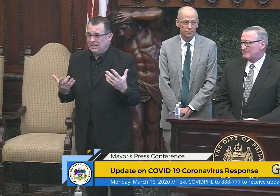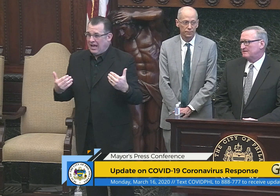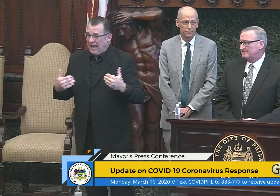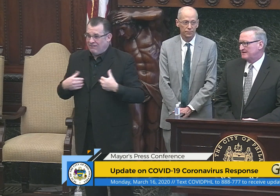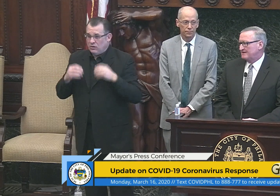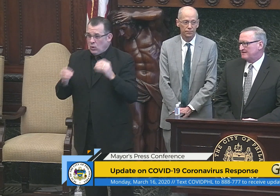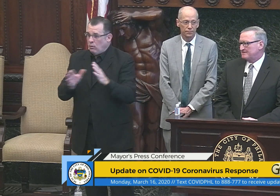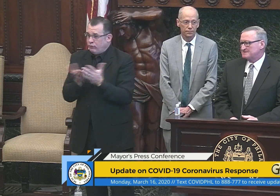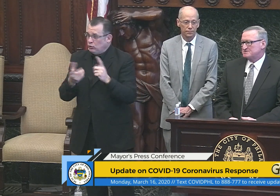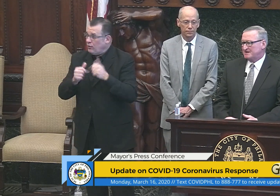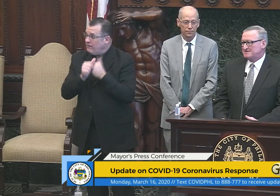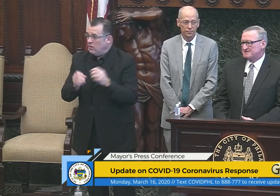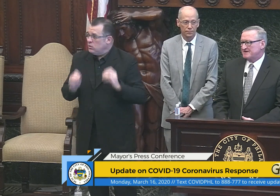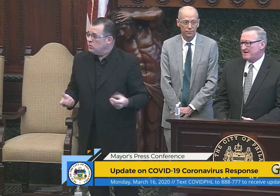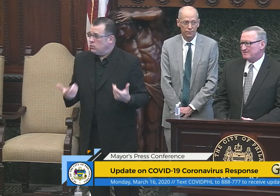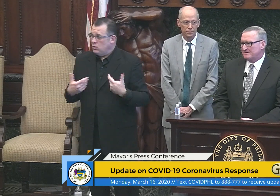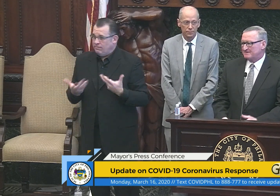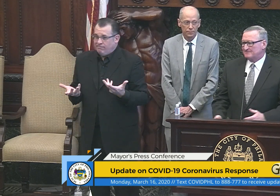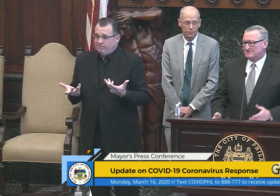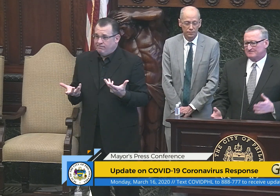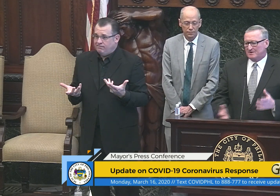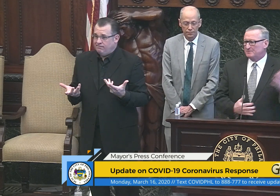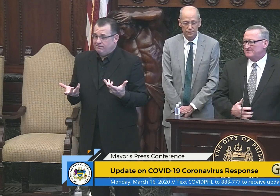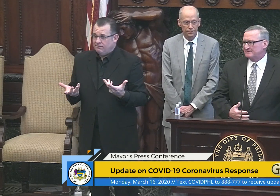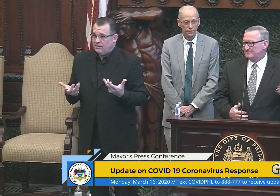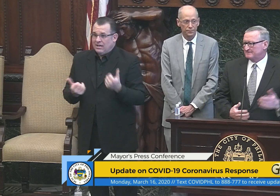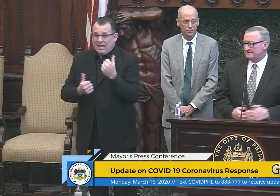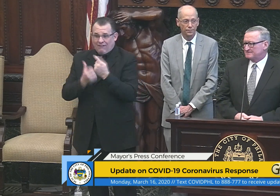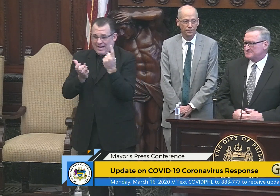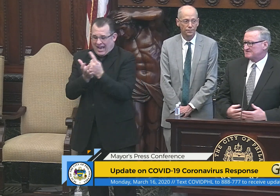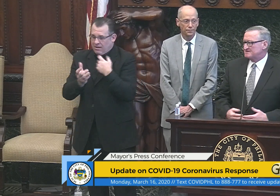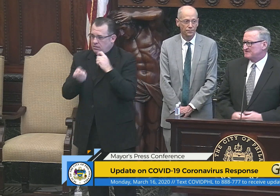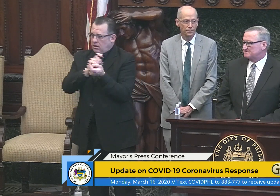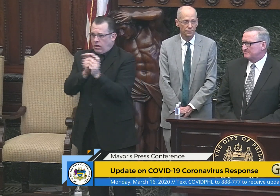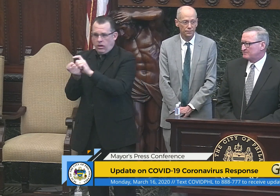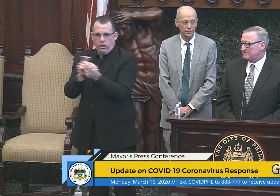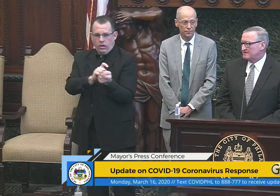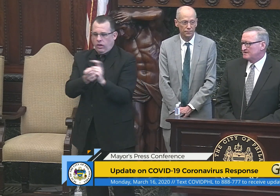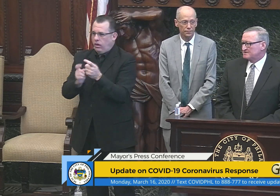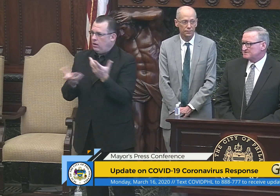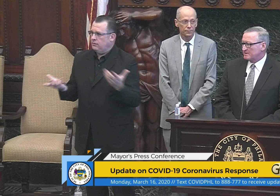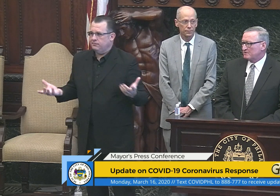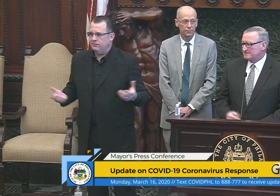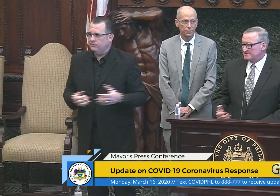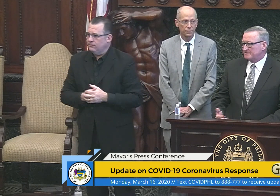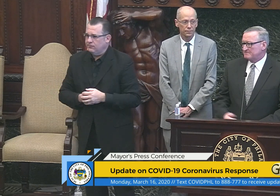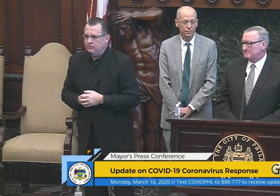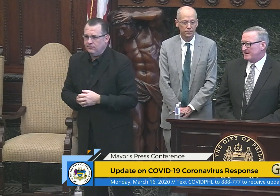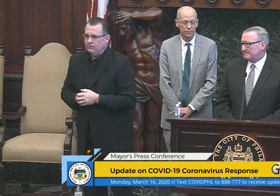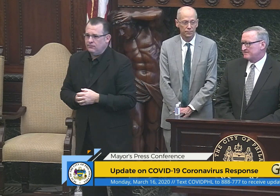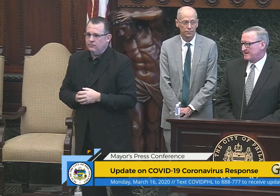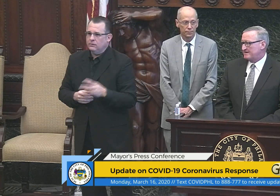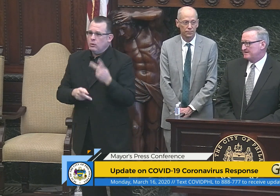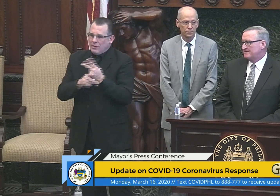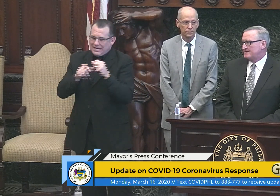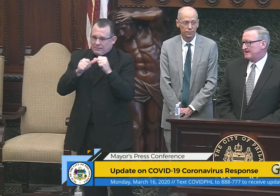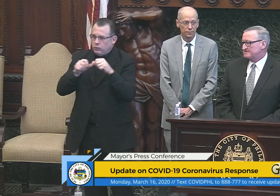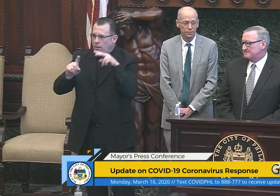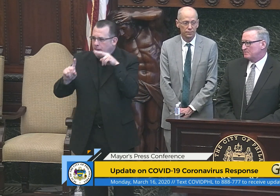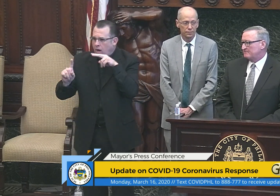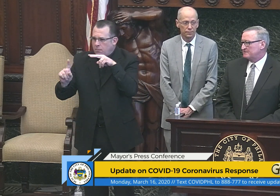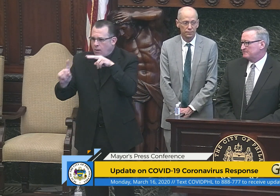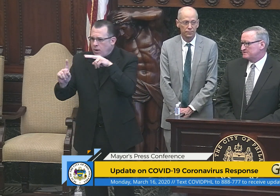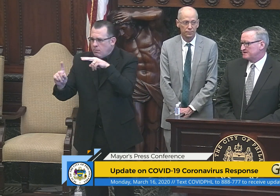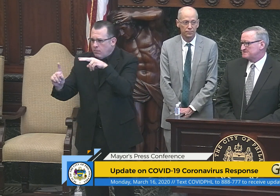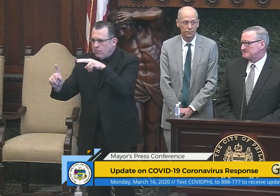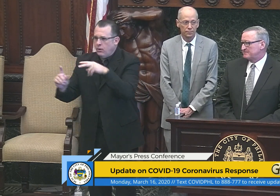by hour. Things change in an hour that were totally different just 60 minutes before. So we will continue to monitor that and